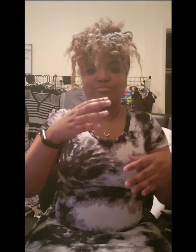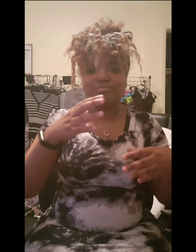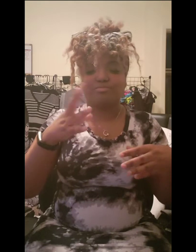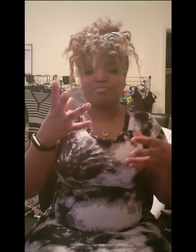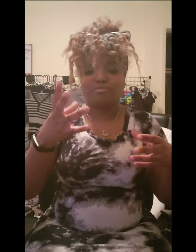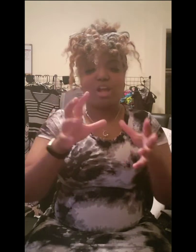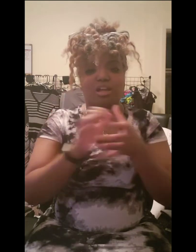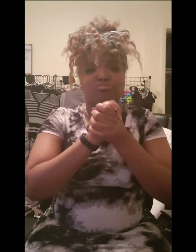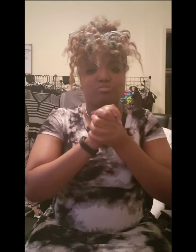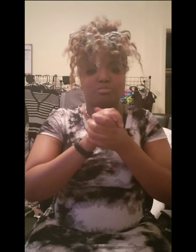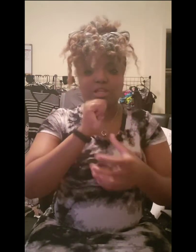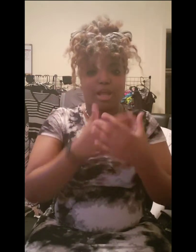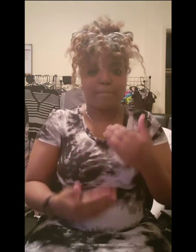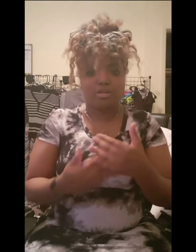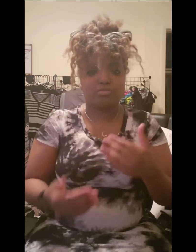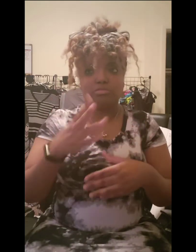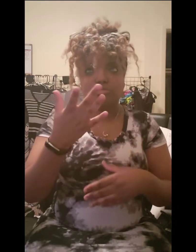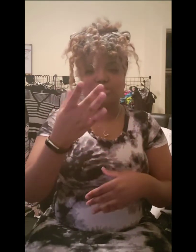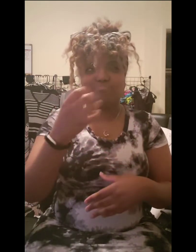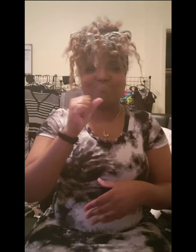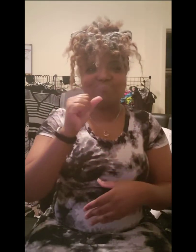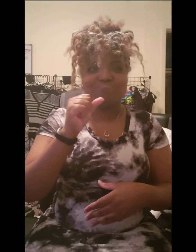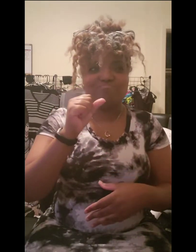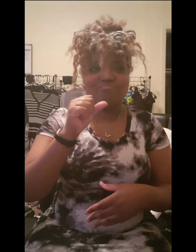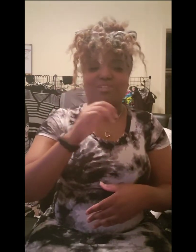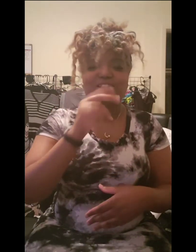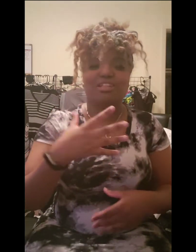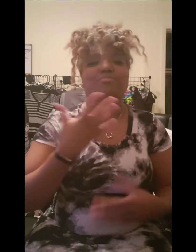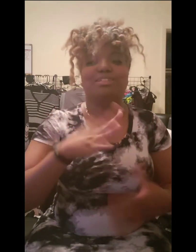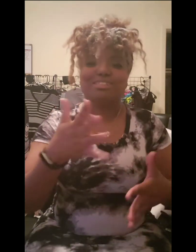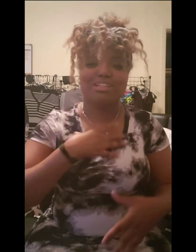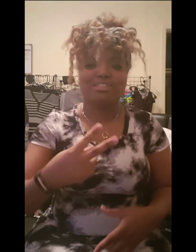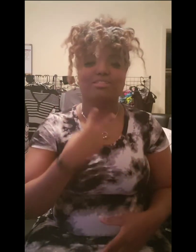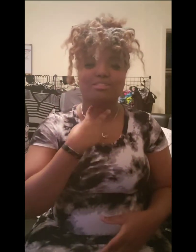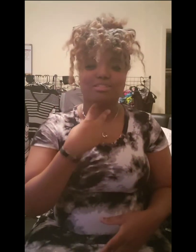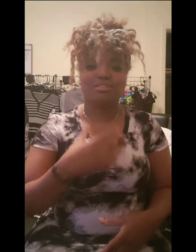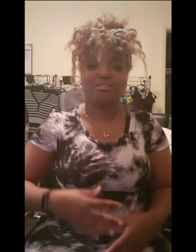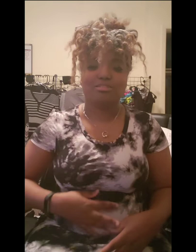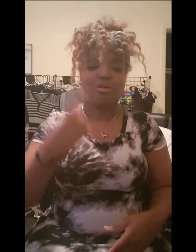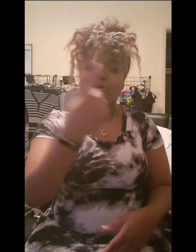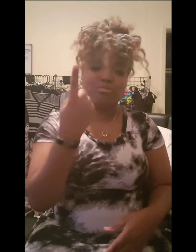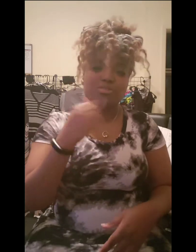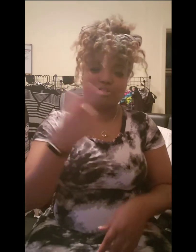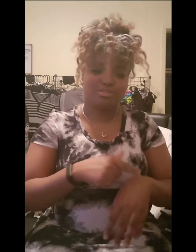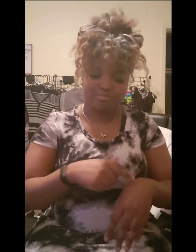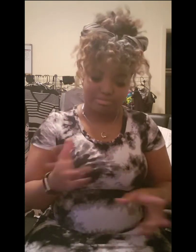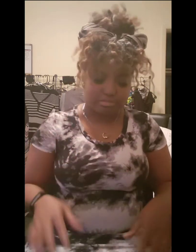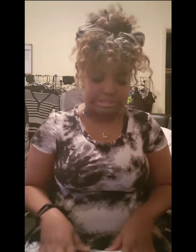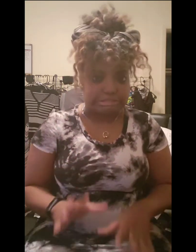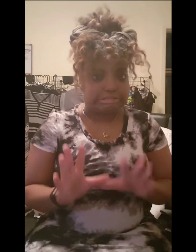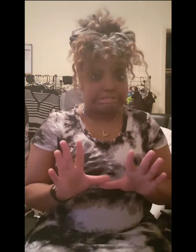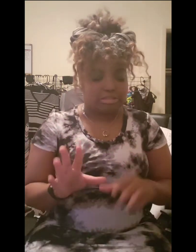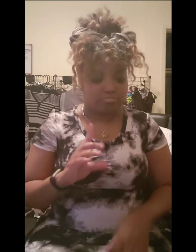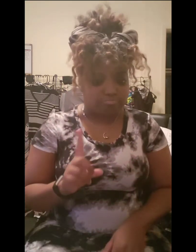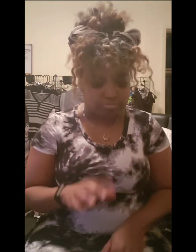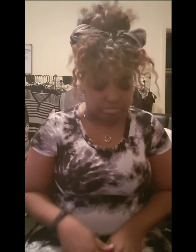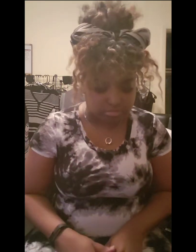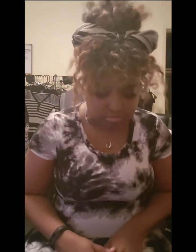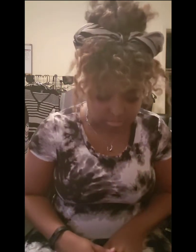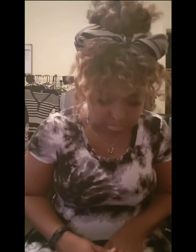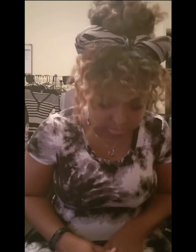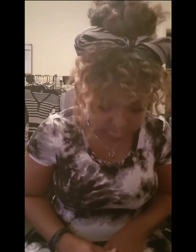so happy I don't have that. So I also want to say that type 3 and type 4 could also have wide